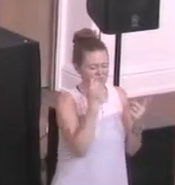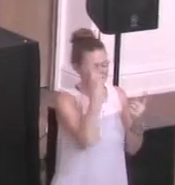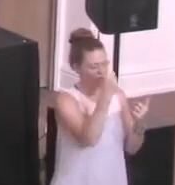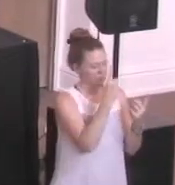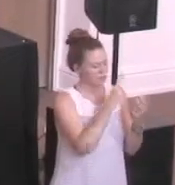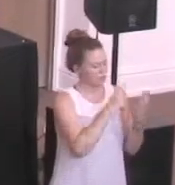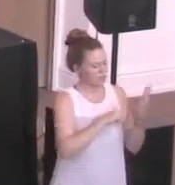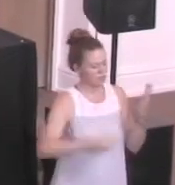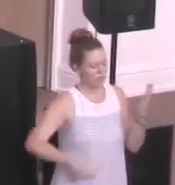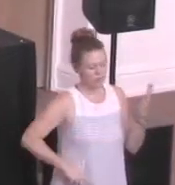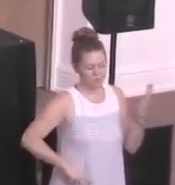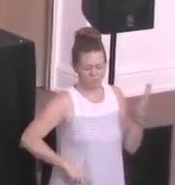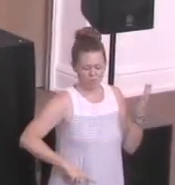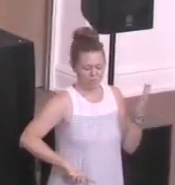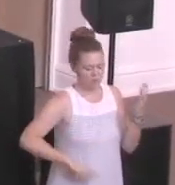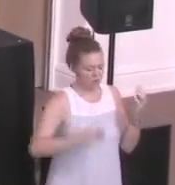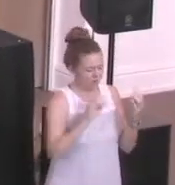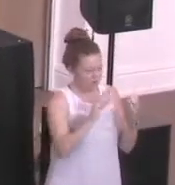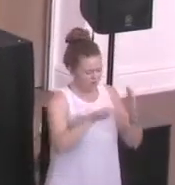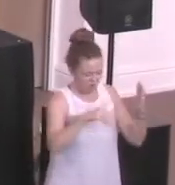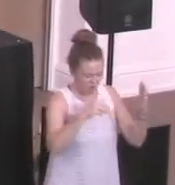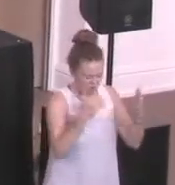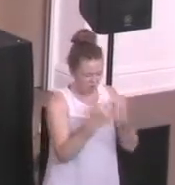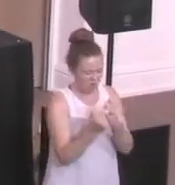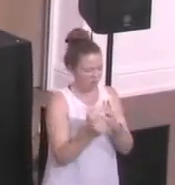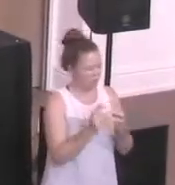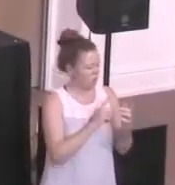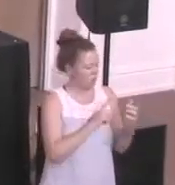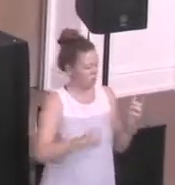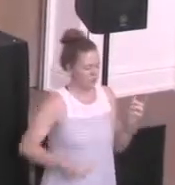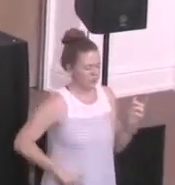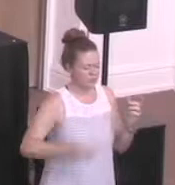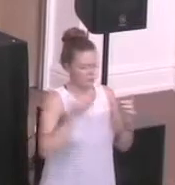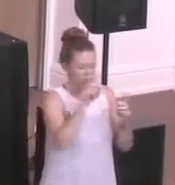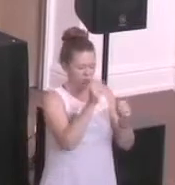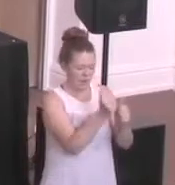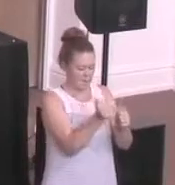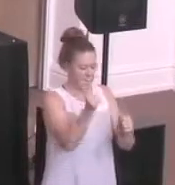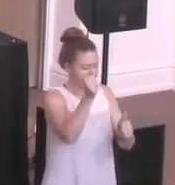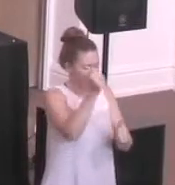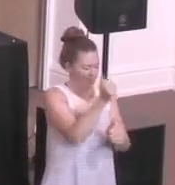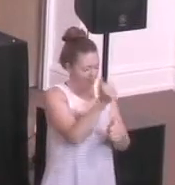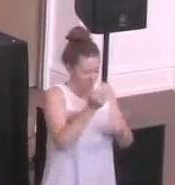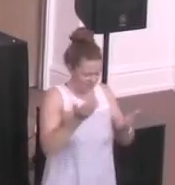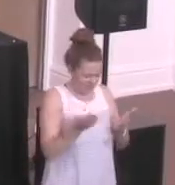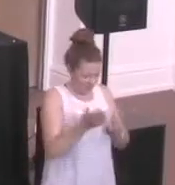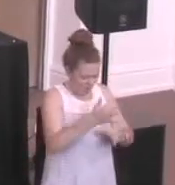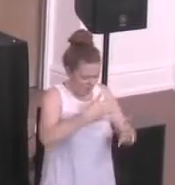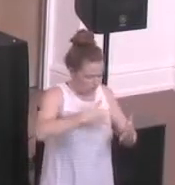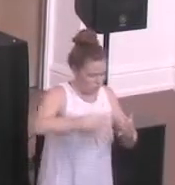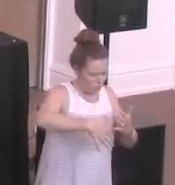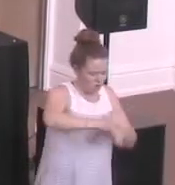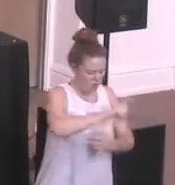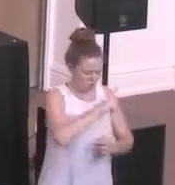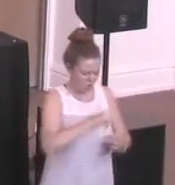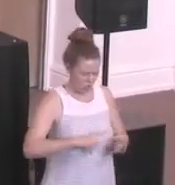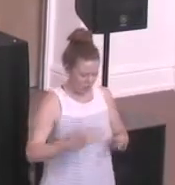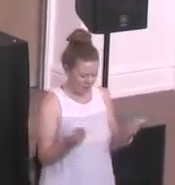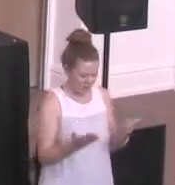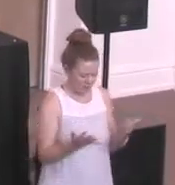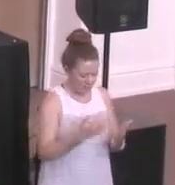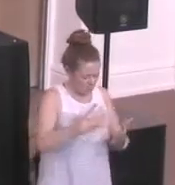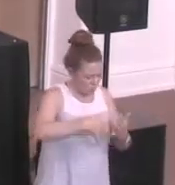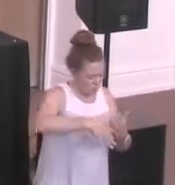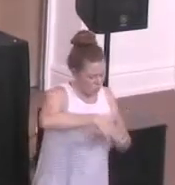of Lords. You're Lord of the circumstance, Father God. You're above, behind, and all around. Lord, you surround us with your love